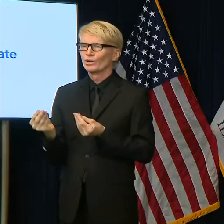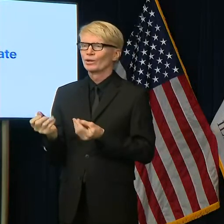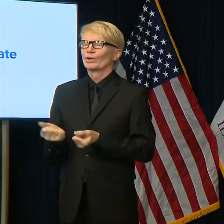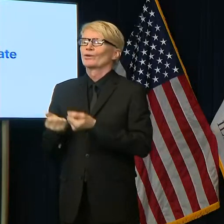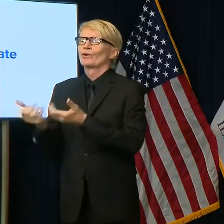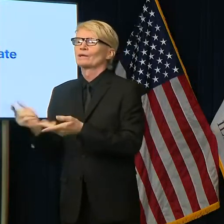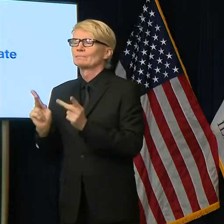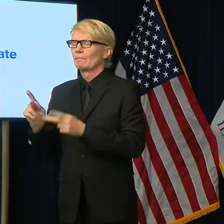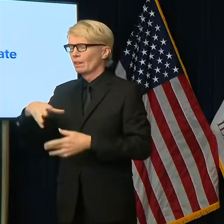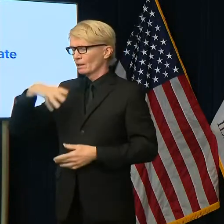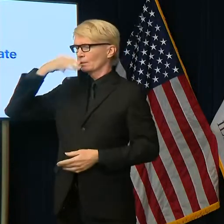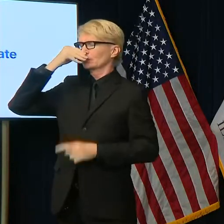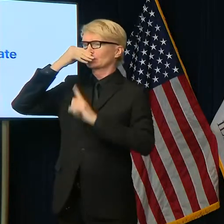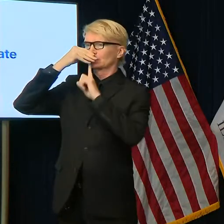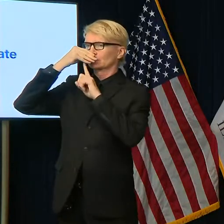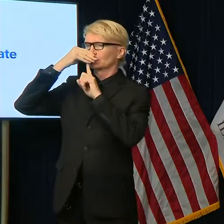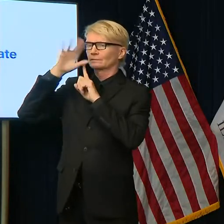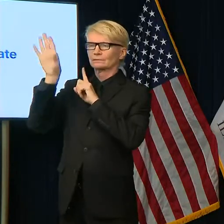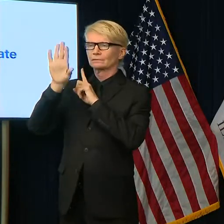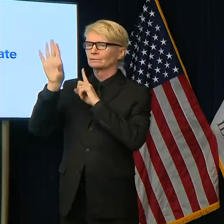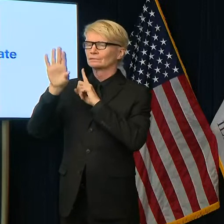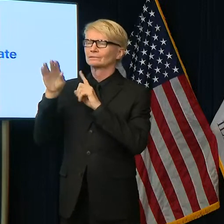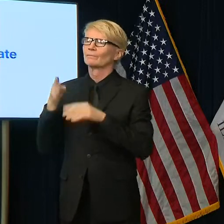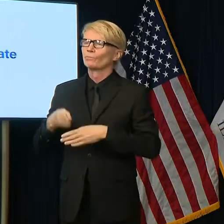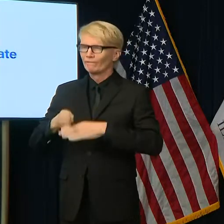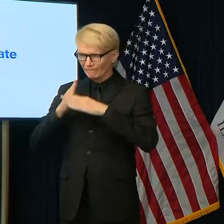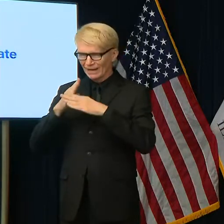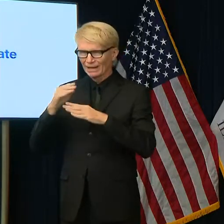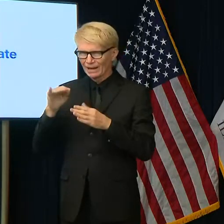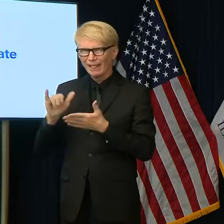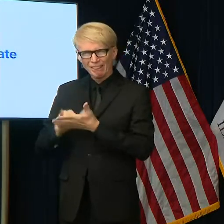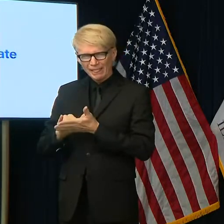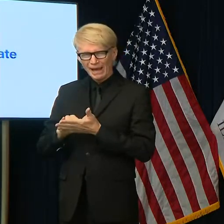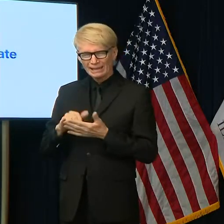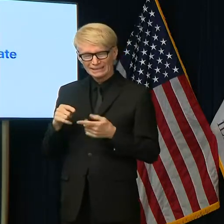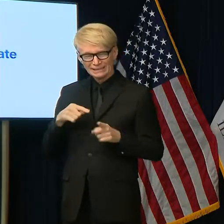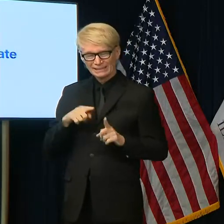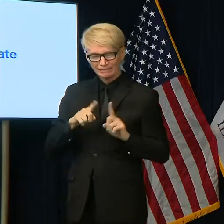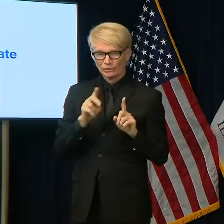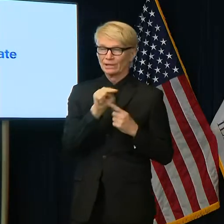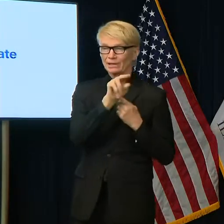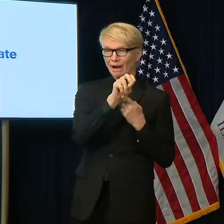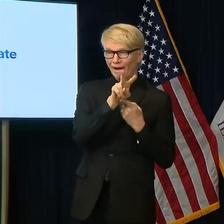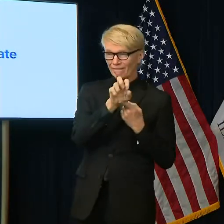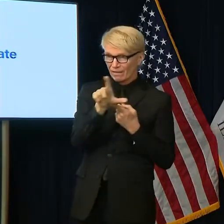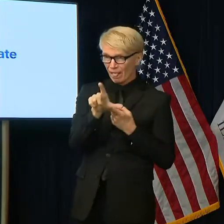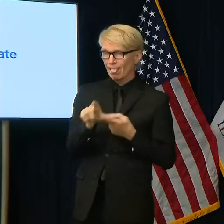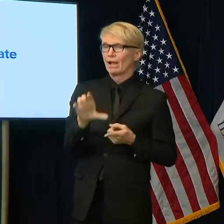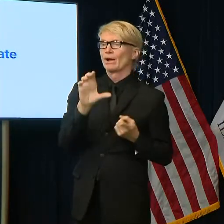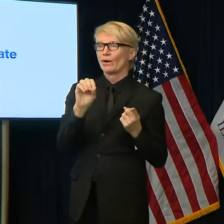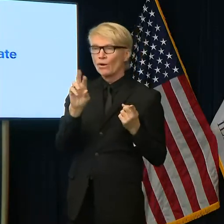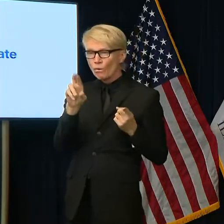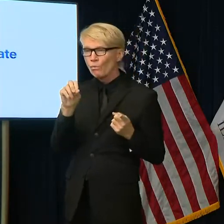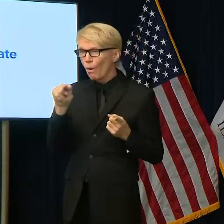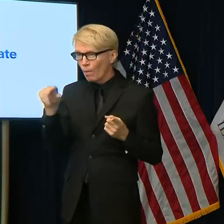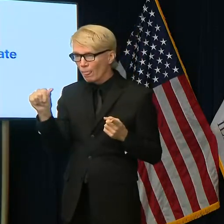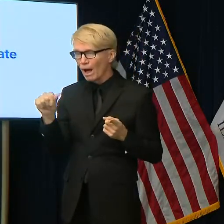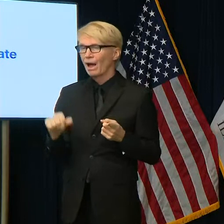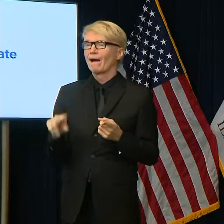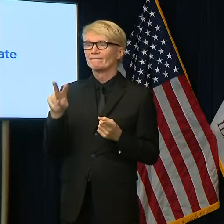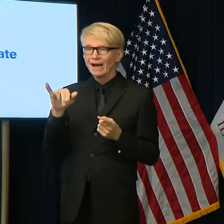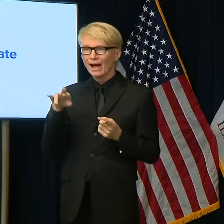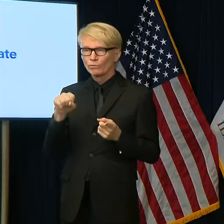they inhale it, right? You can prevent all that. It's known. This is a novel coronavirus today. This is not